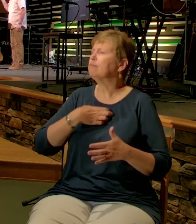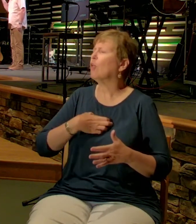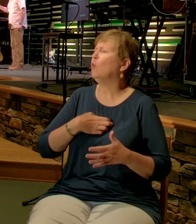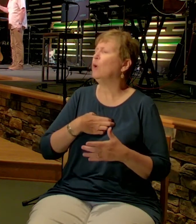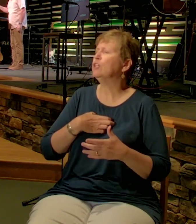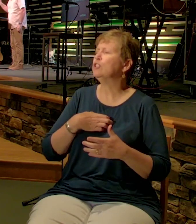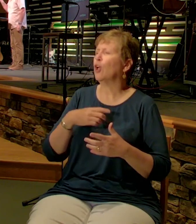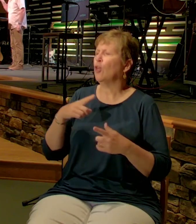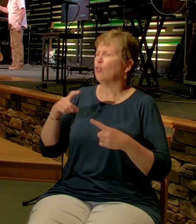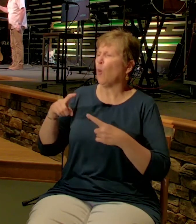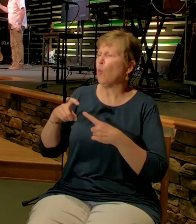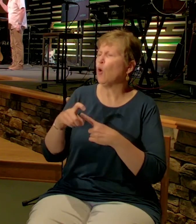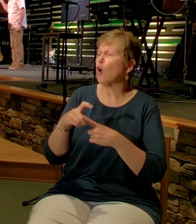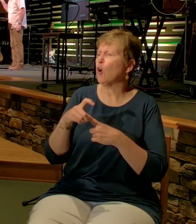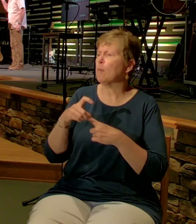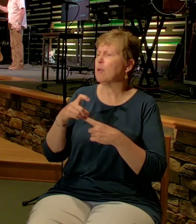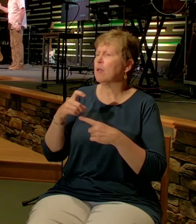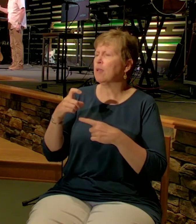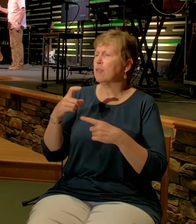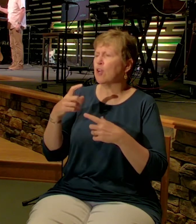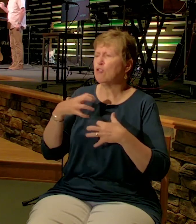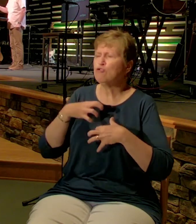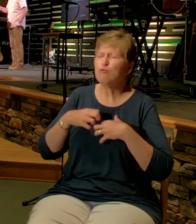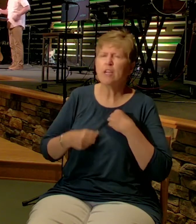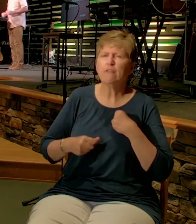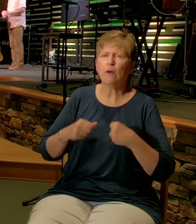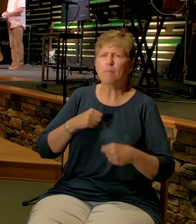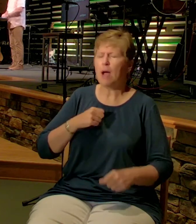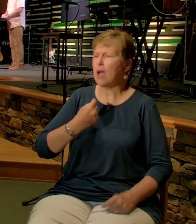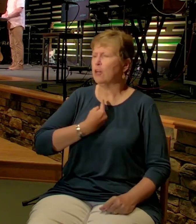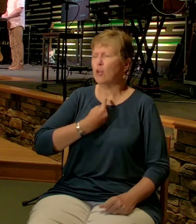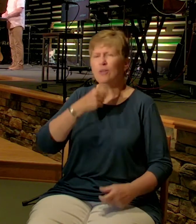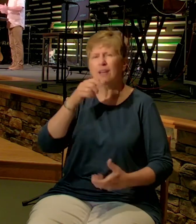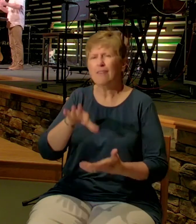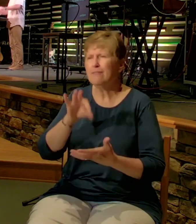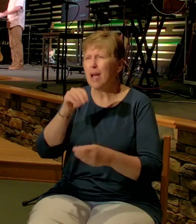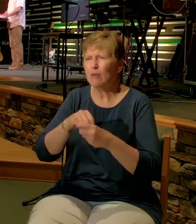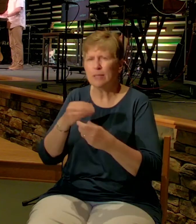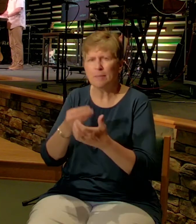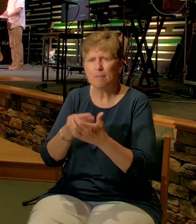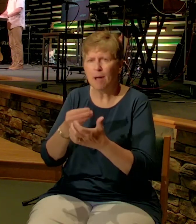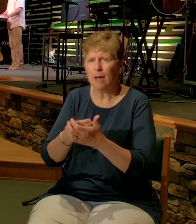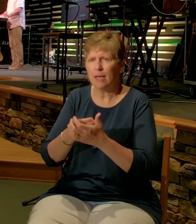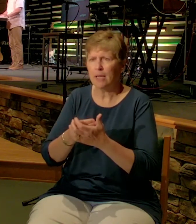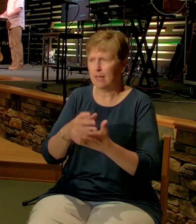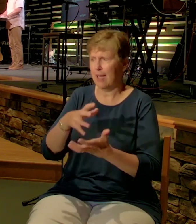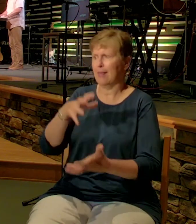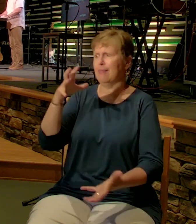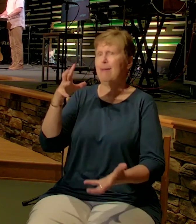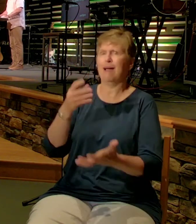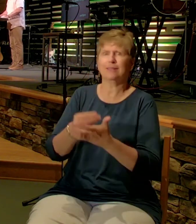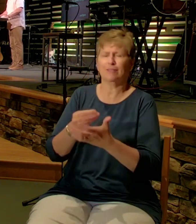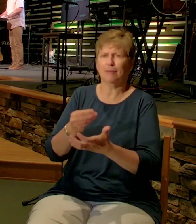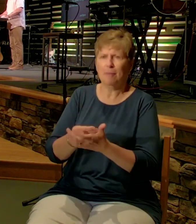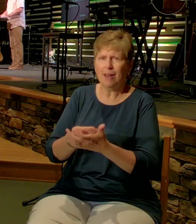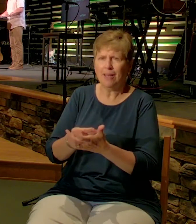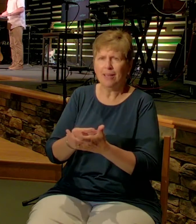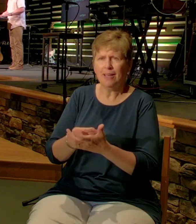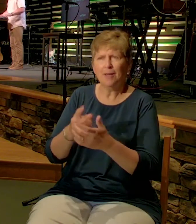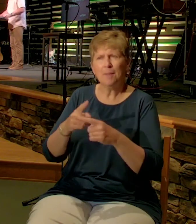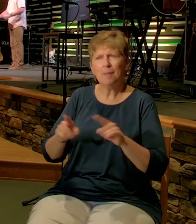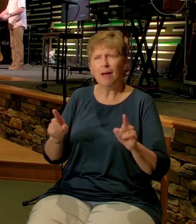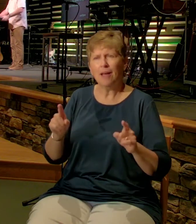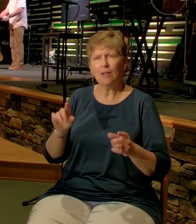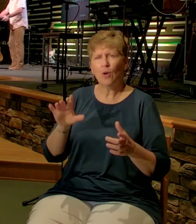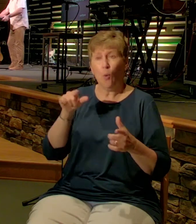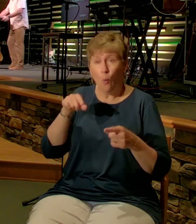and the grief are mine alone." It's not found in money. Jay Gould had lots of it. And yet as he was